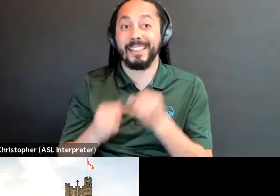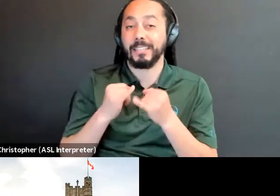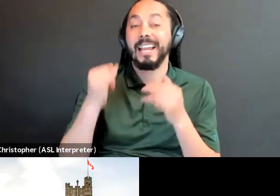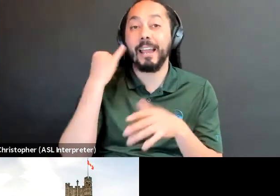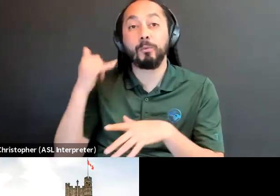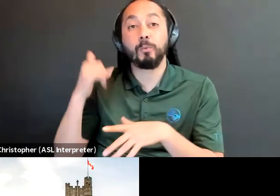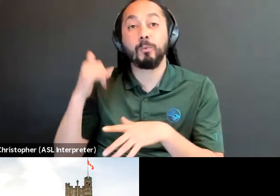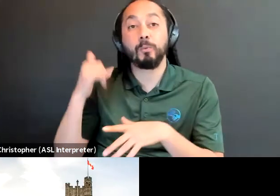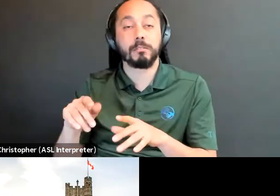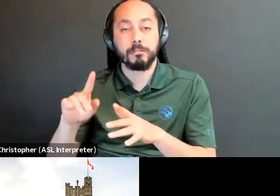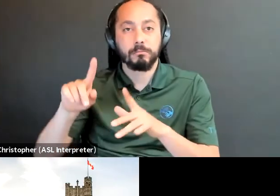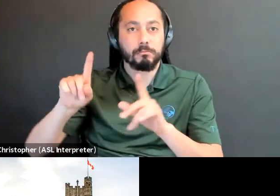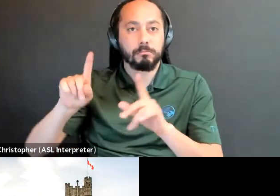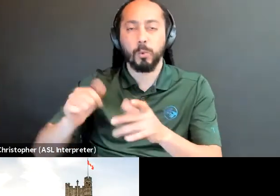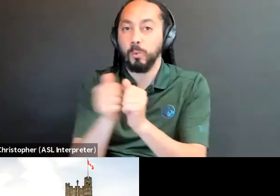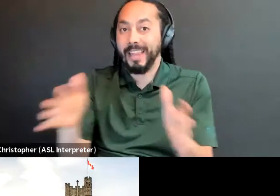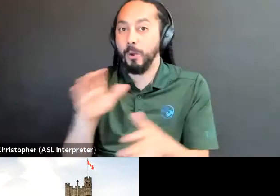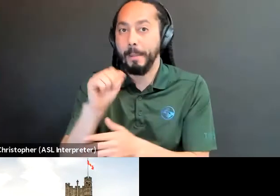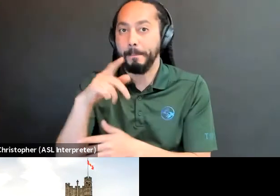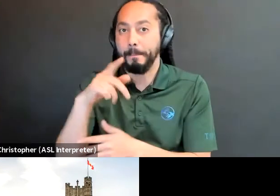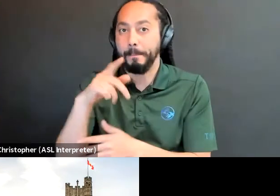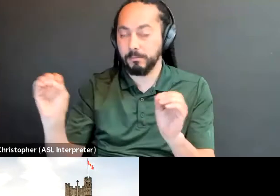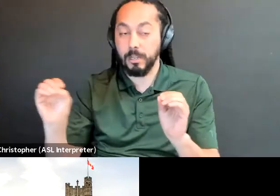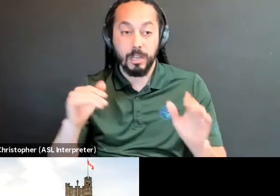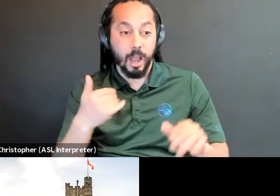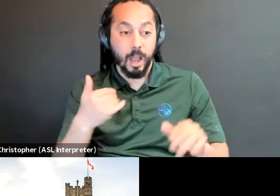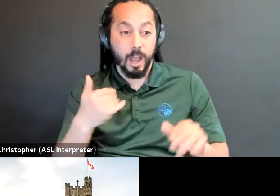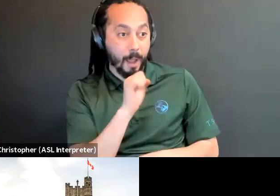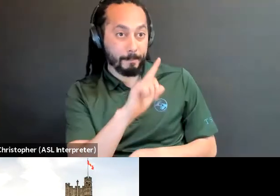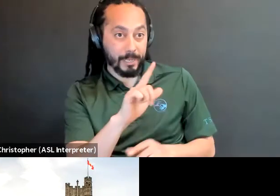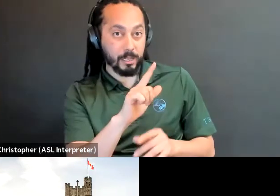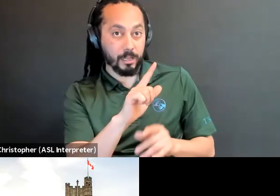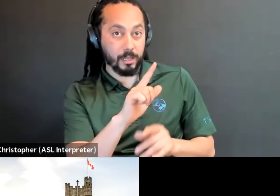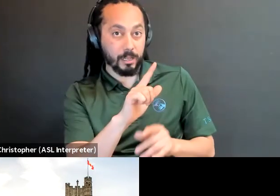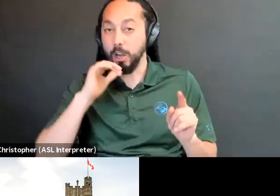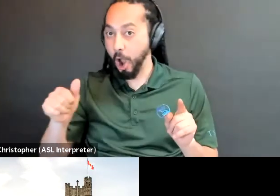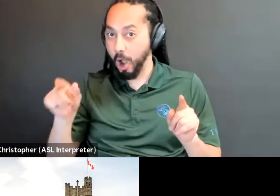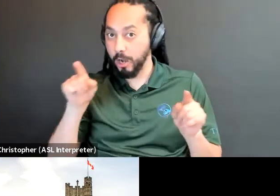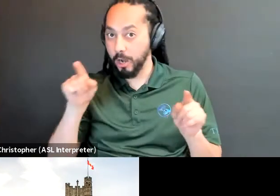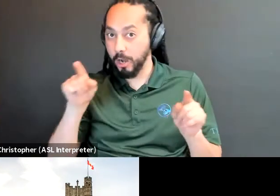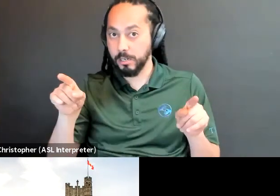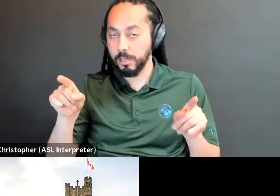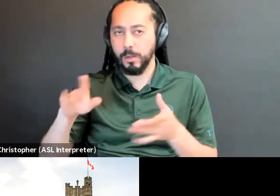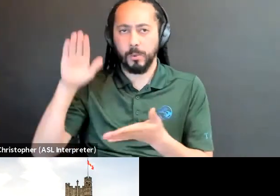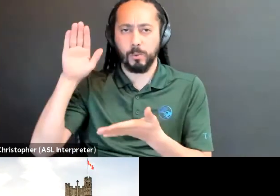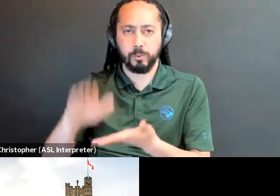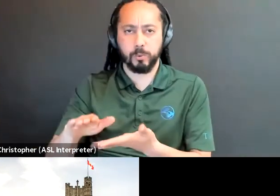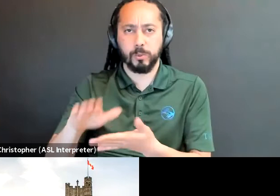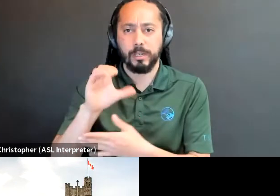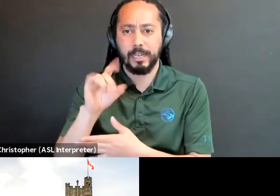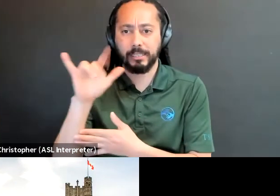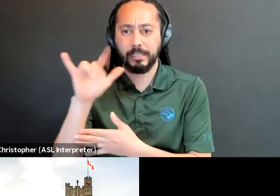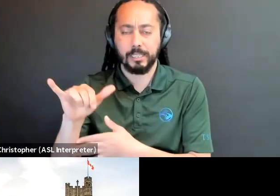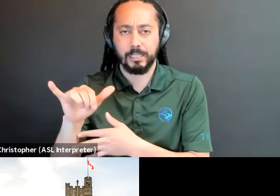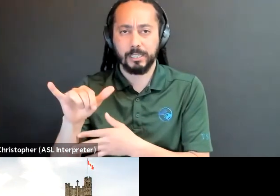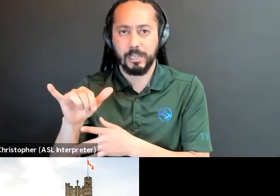go up on appeal to the cases that had gone up on appeal, we found a lower rate of custody losses, which is not surprising because